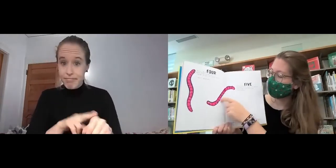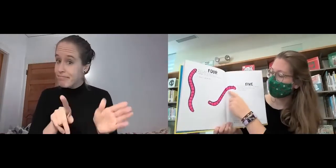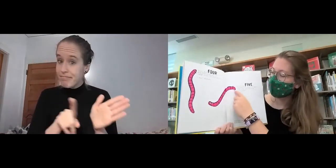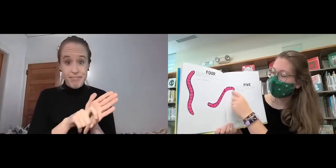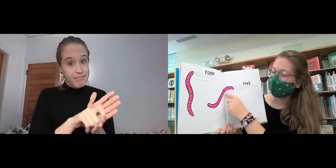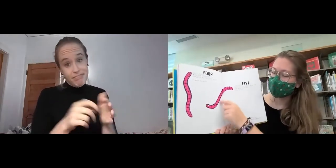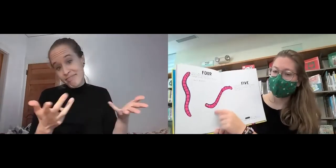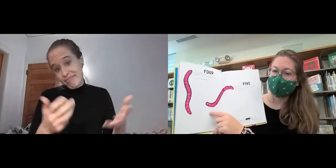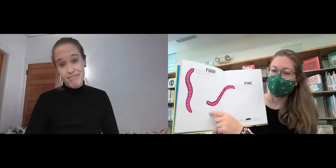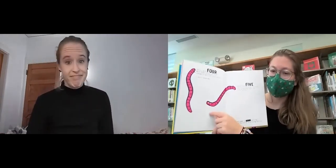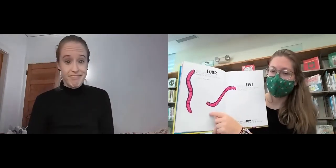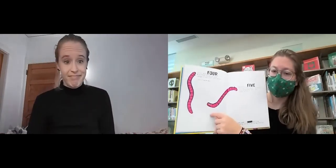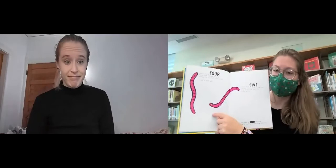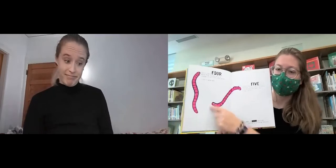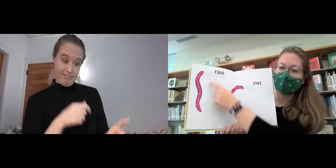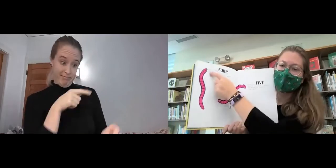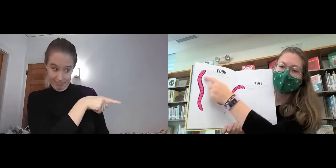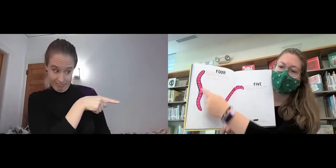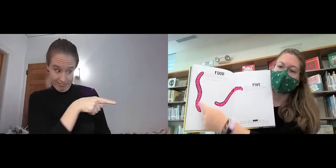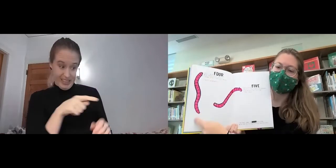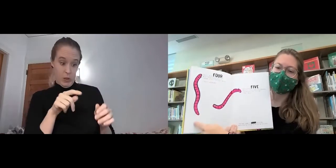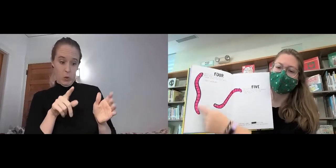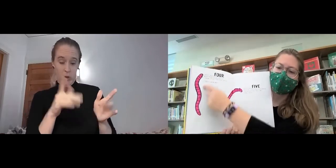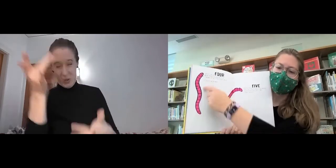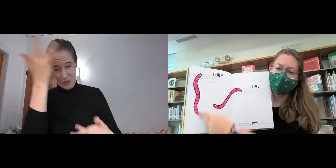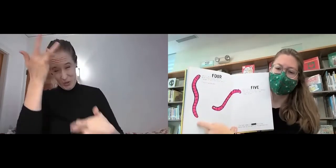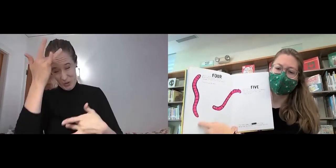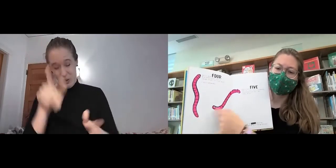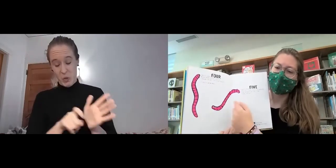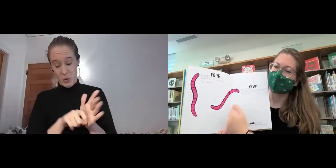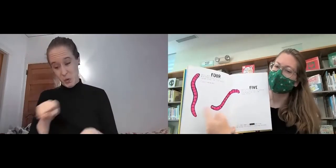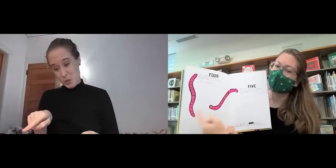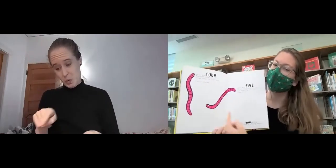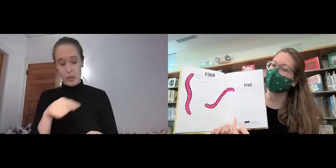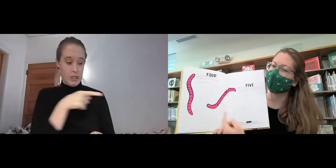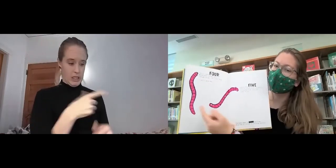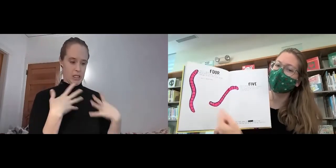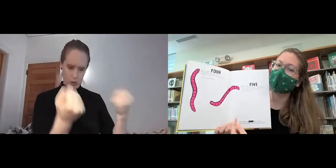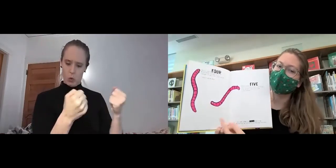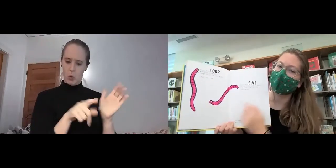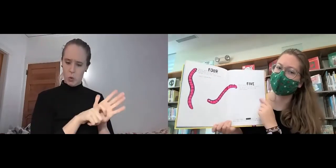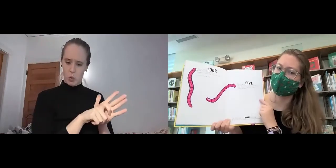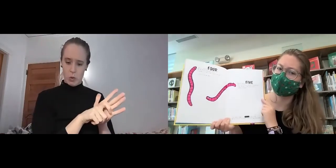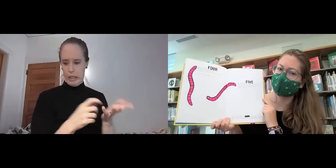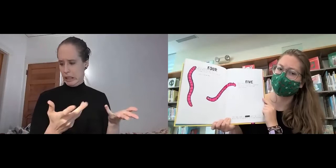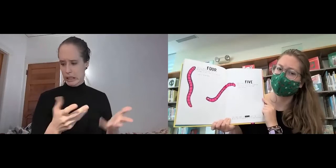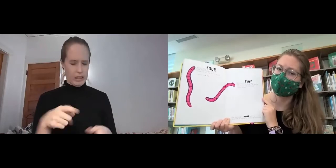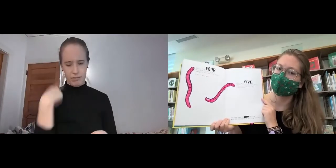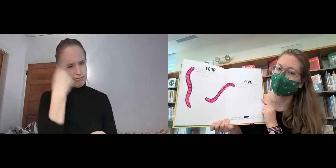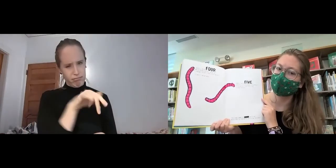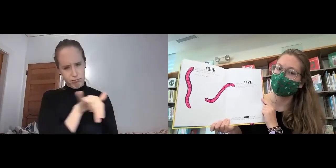Right? Here's our sick worm, and here's our healthy worm. But they look very similar.